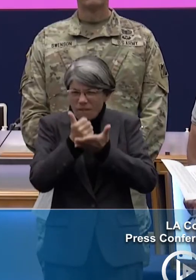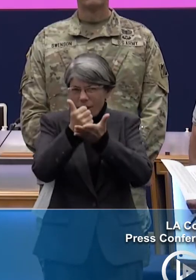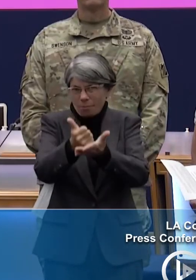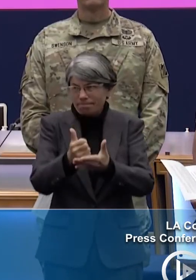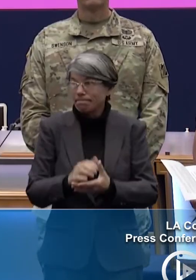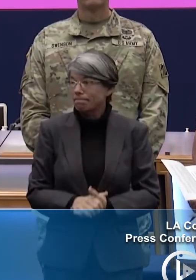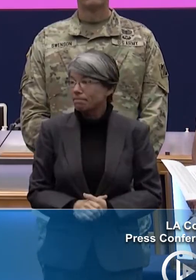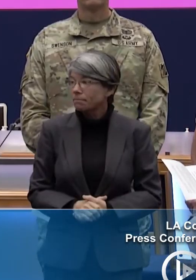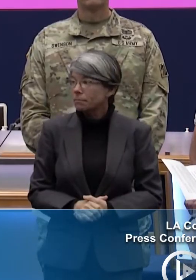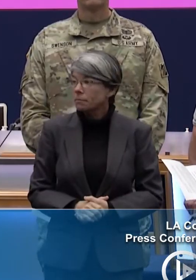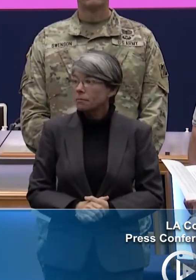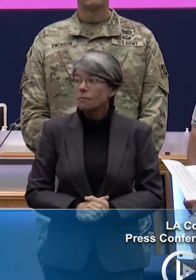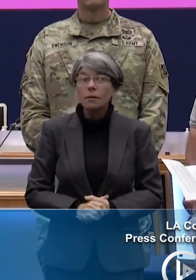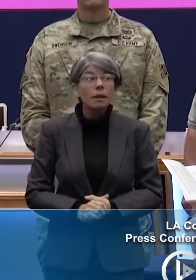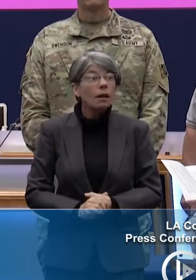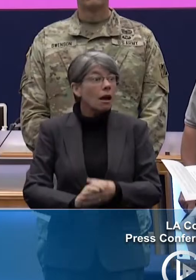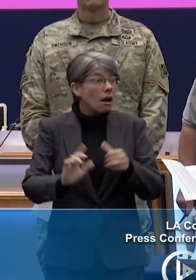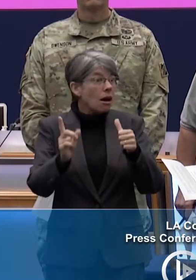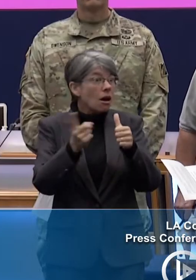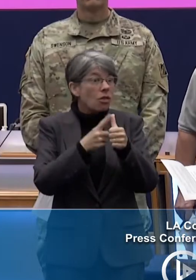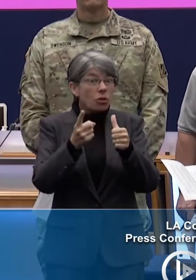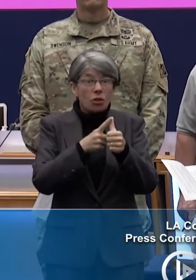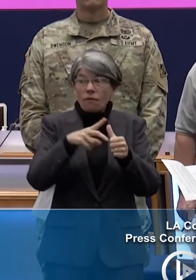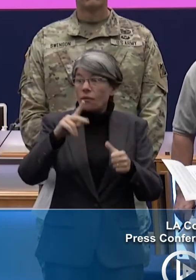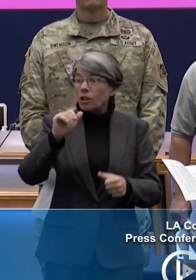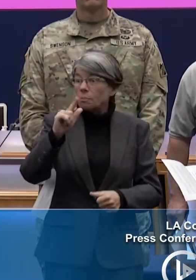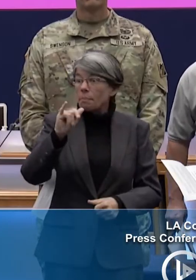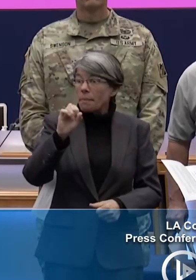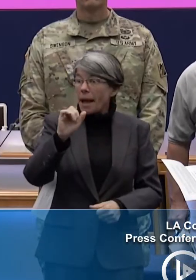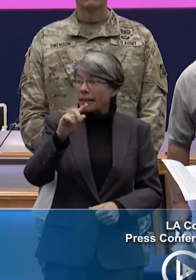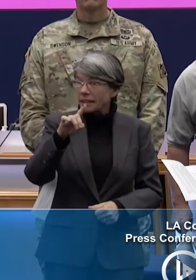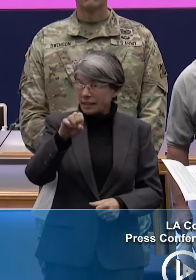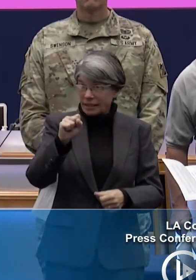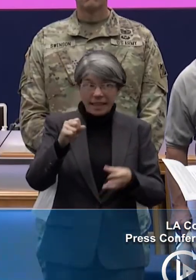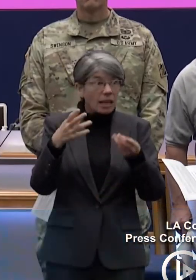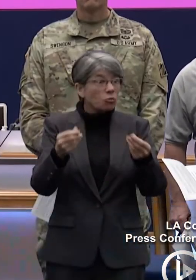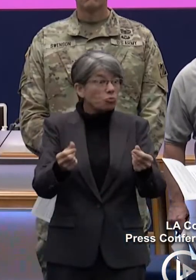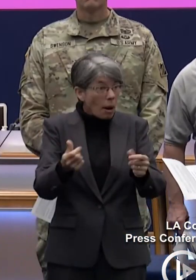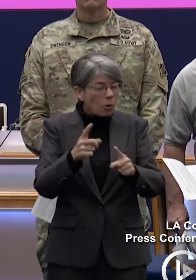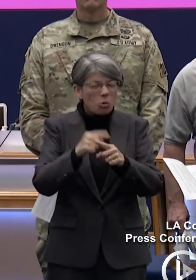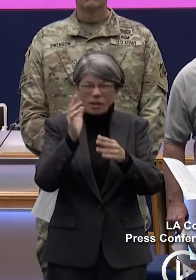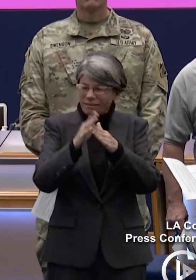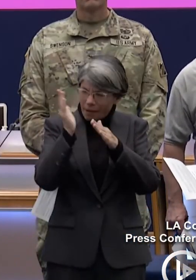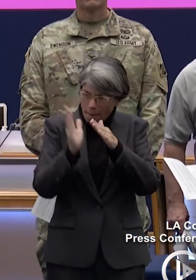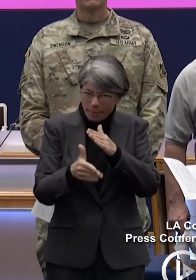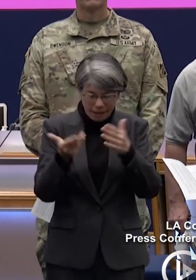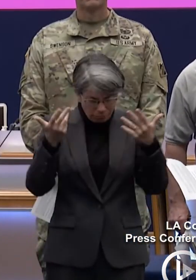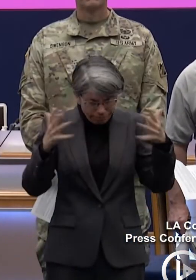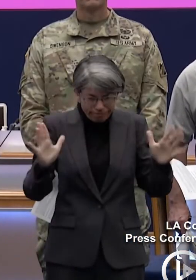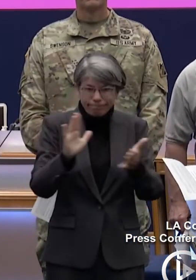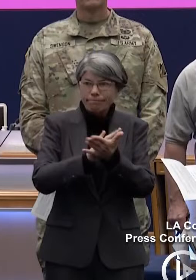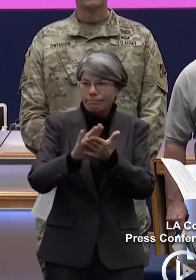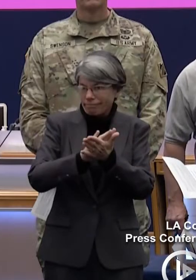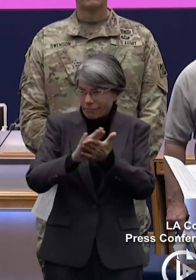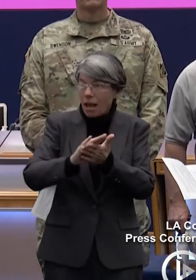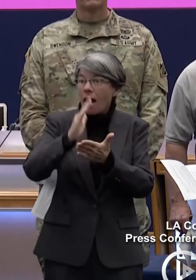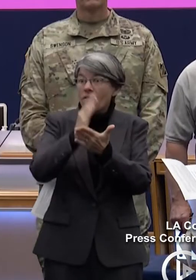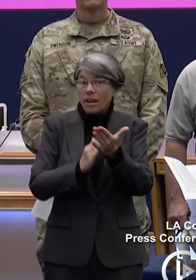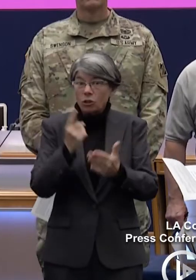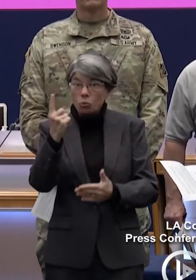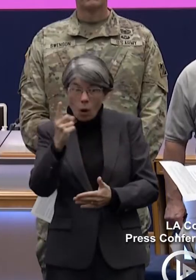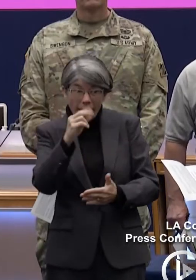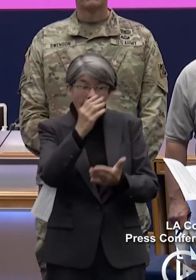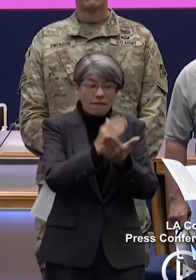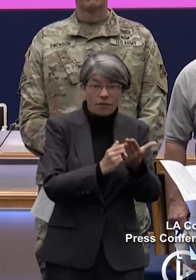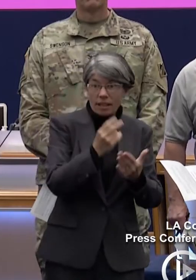relief. First, the first Palisades property was completely cleared of Phase 1 and Phase